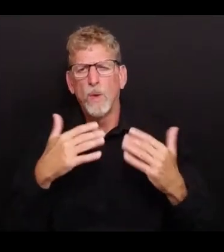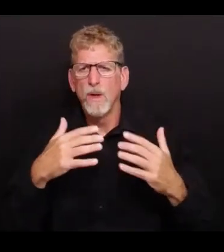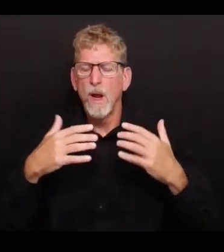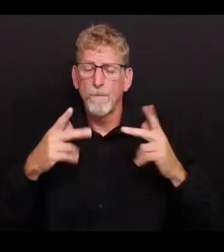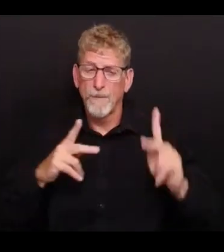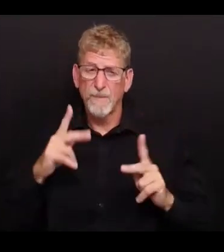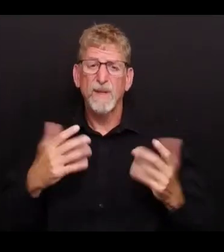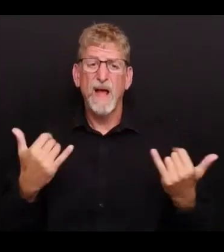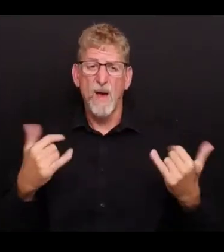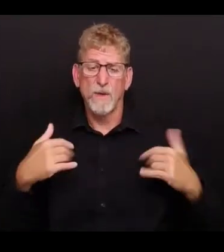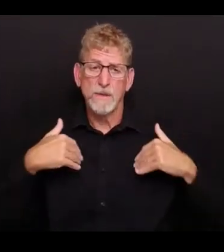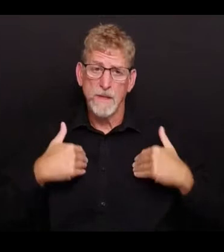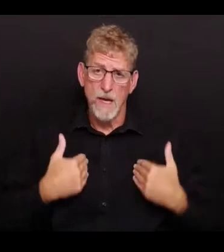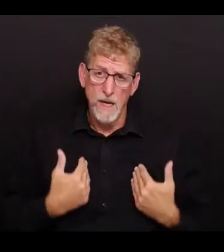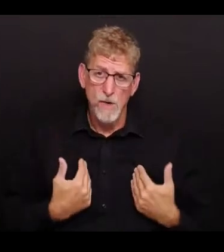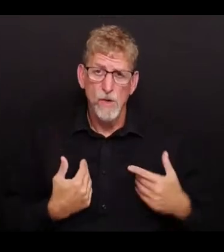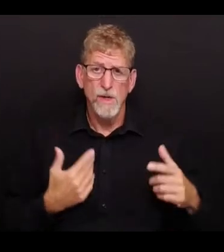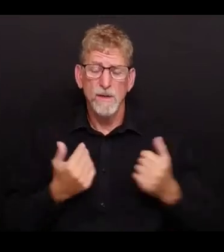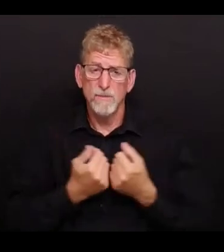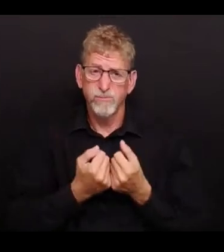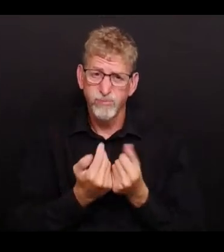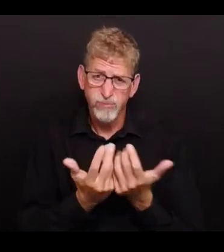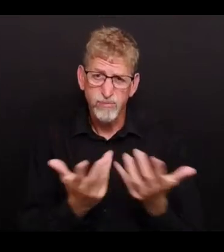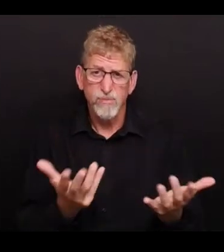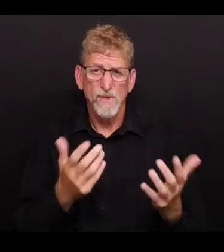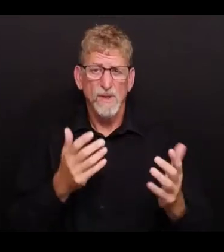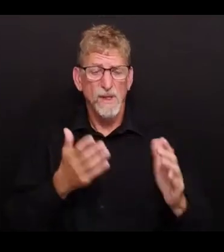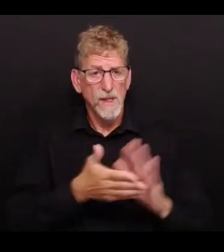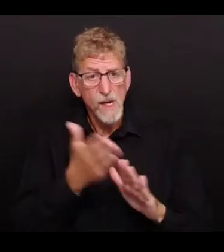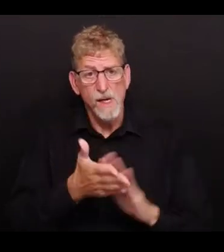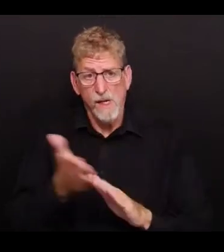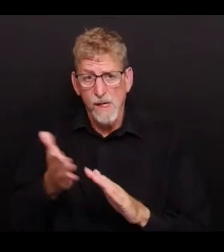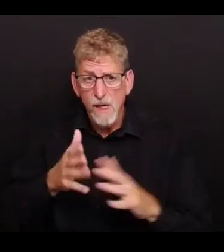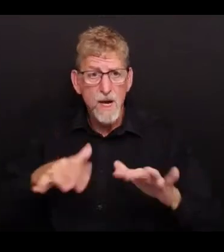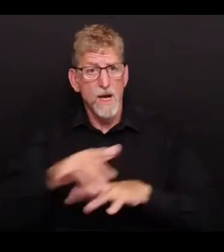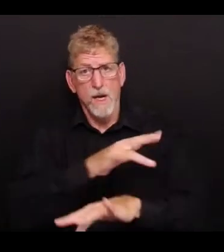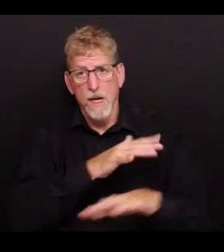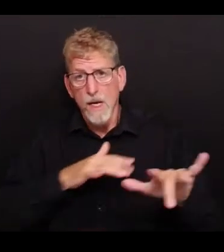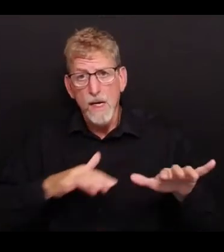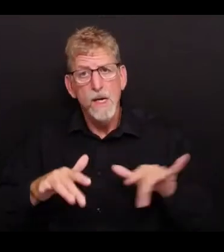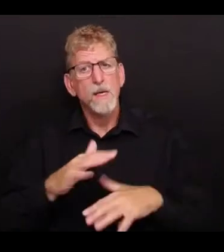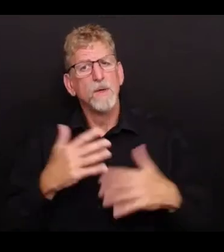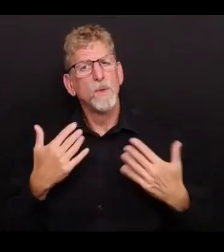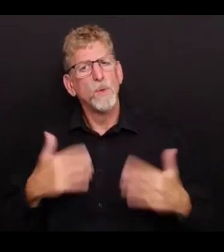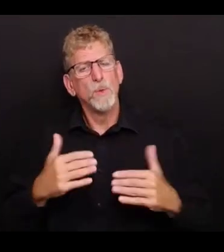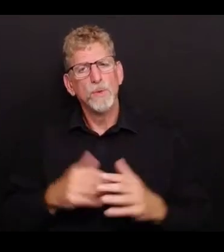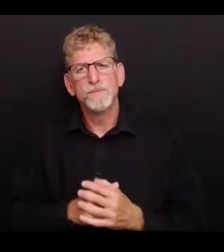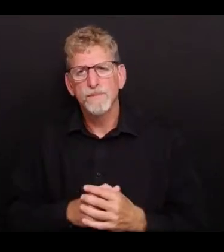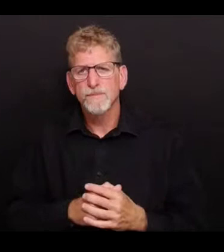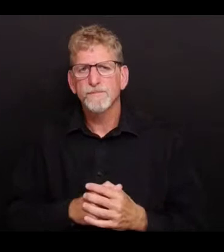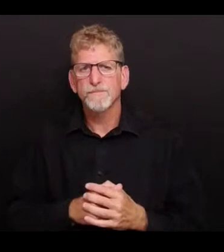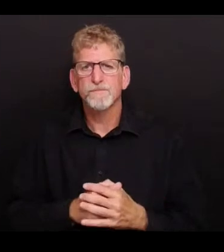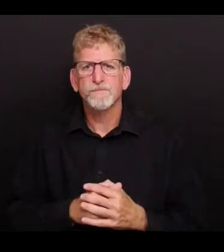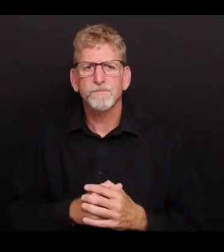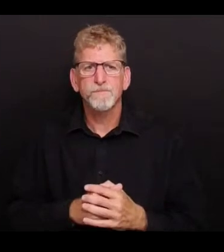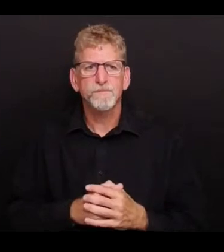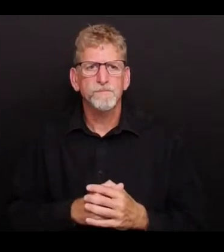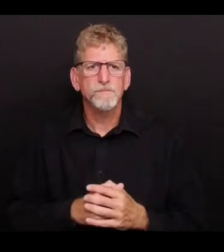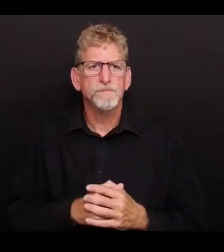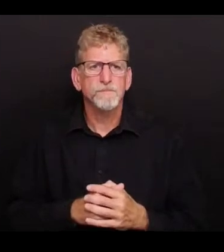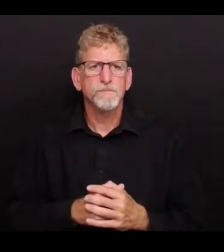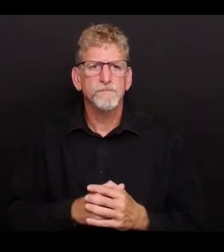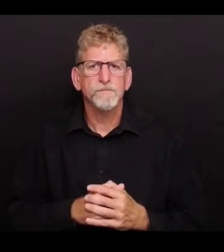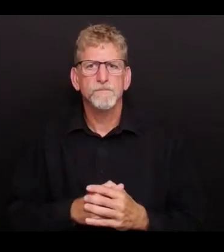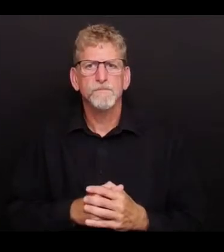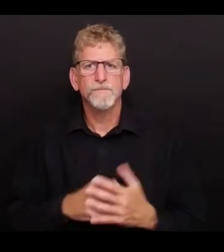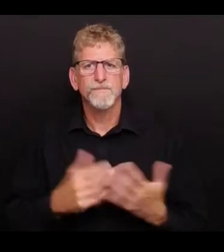it. We all wish it was behind us, but unfortunately, we're not there yet. I also think there is some collective fatigue and nebulous